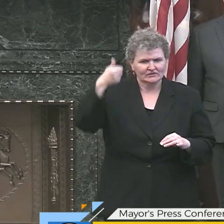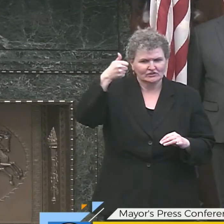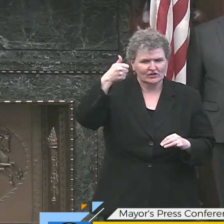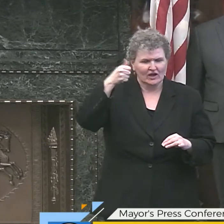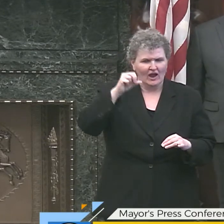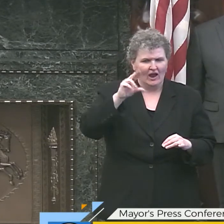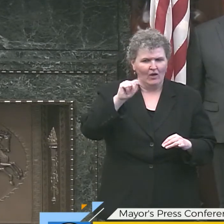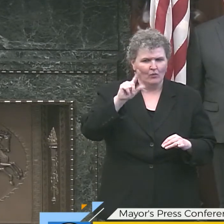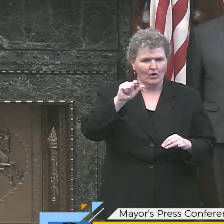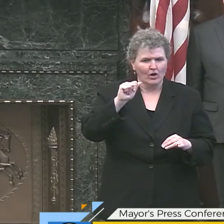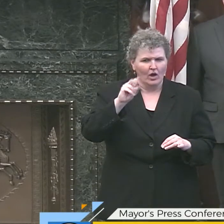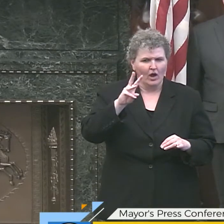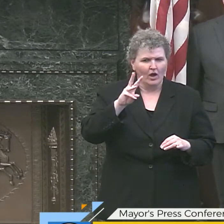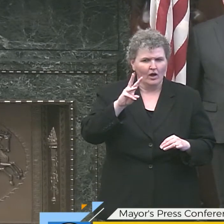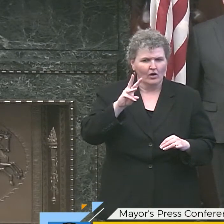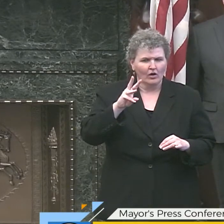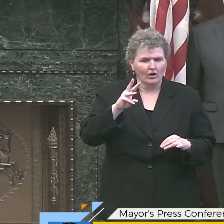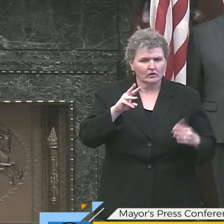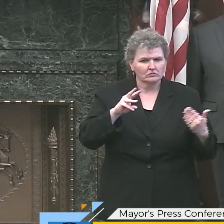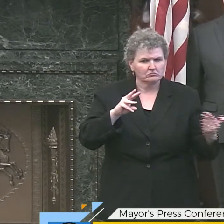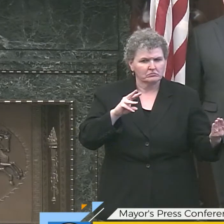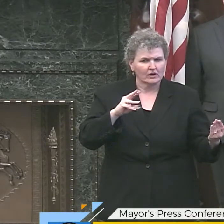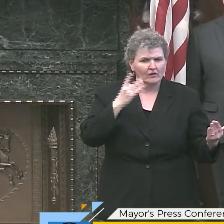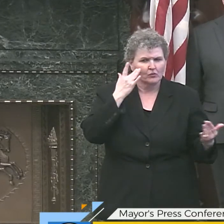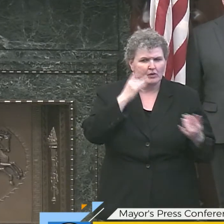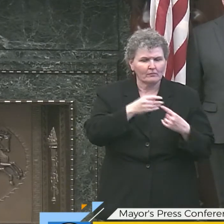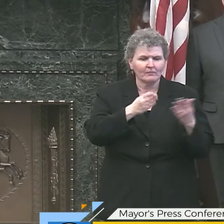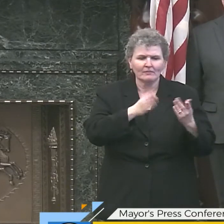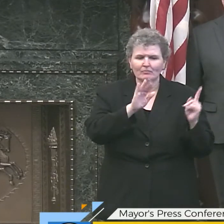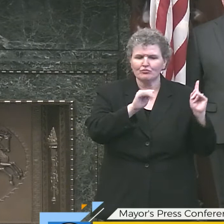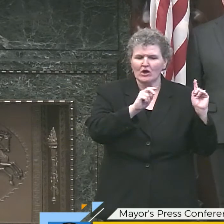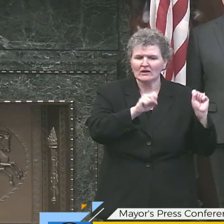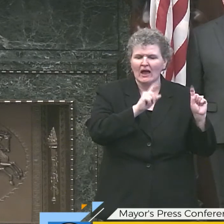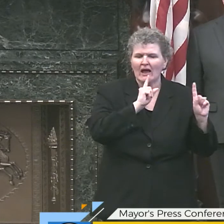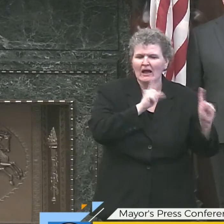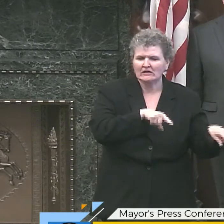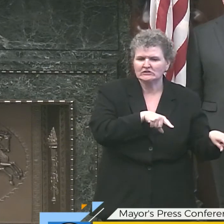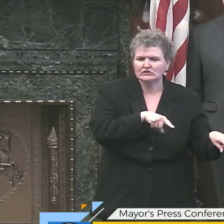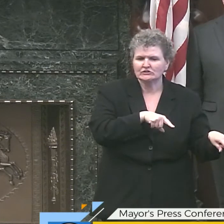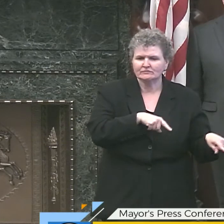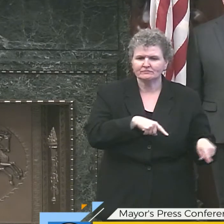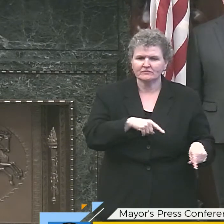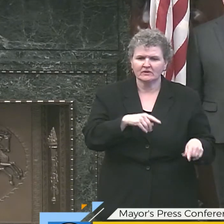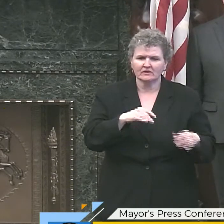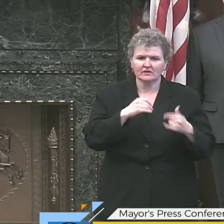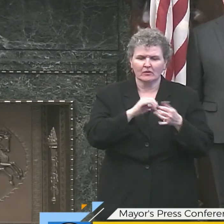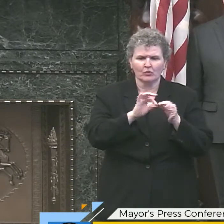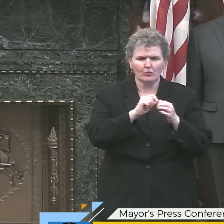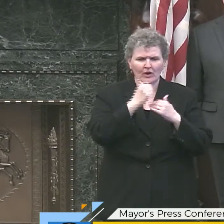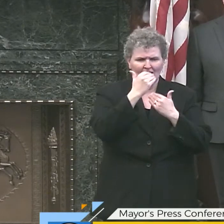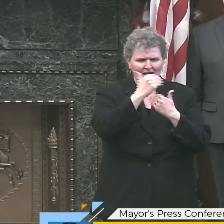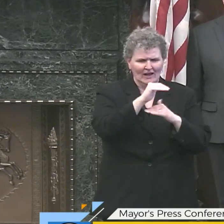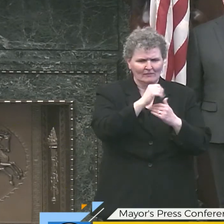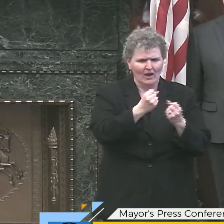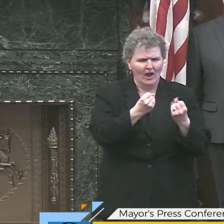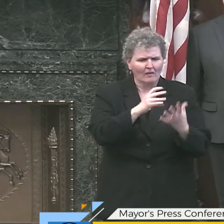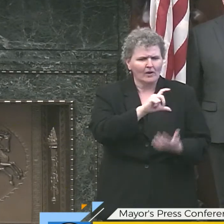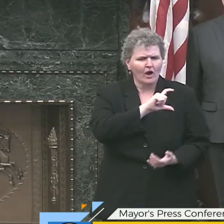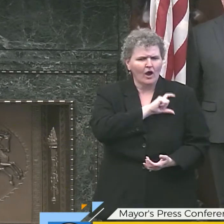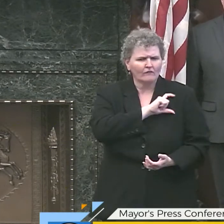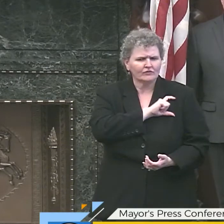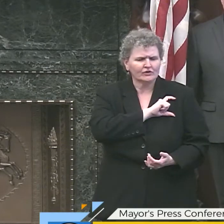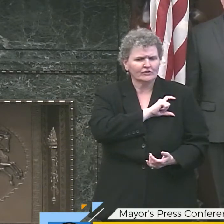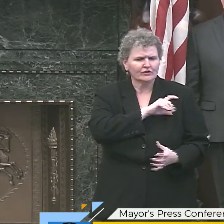go ahead and ask that. Yeah, I appreciate that. I was curious if there are any limitations on the number of officers who can be together at